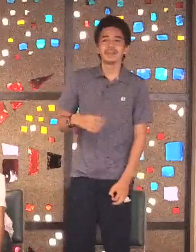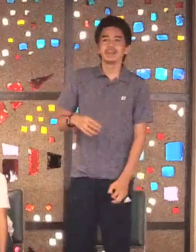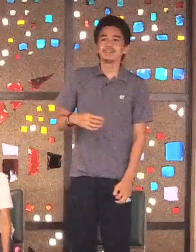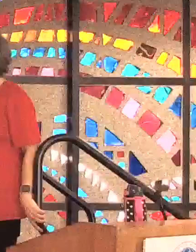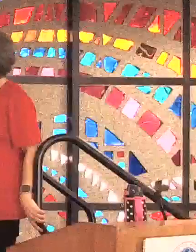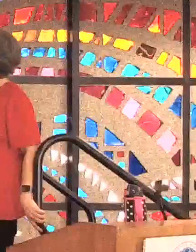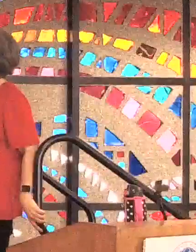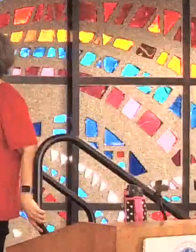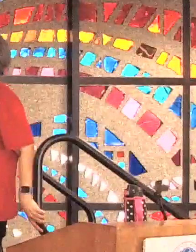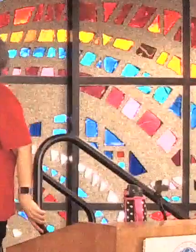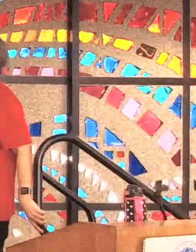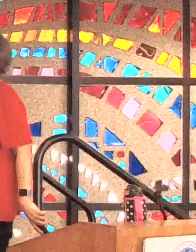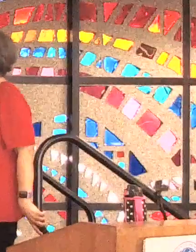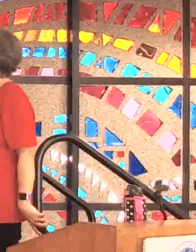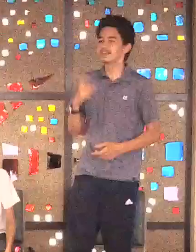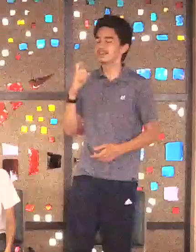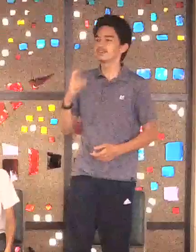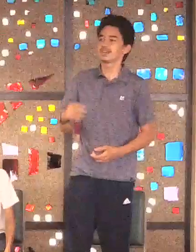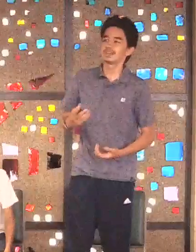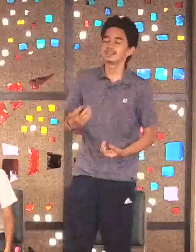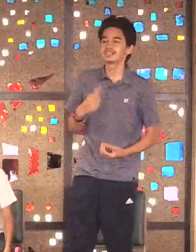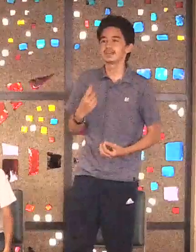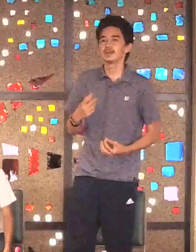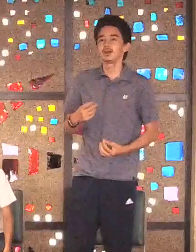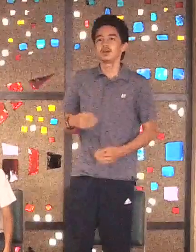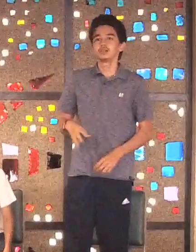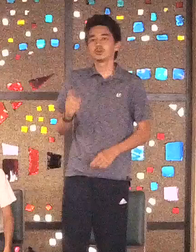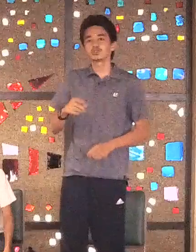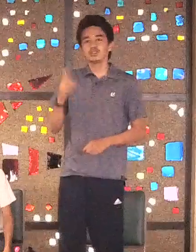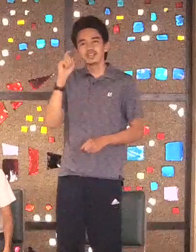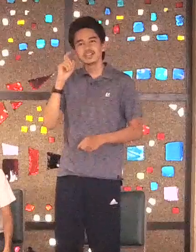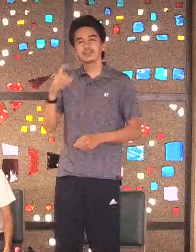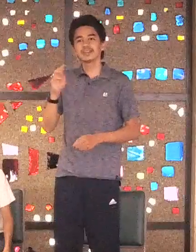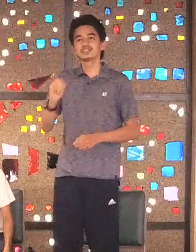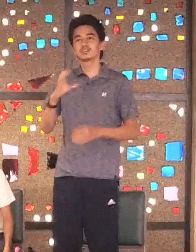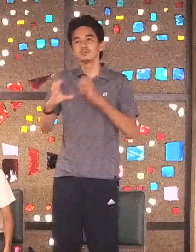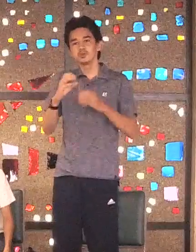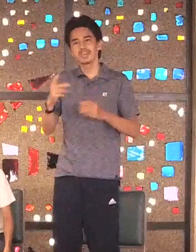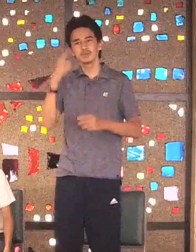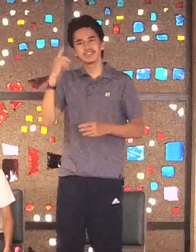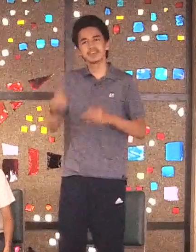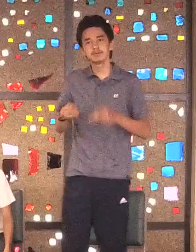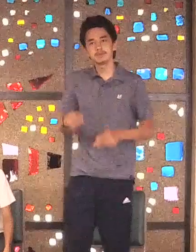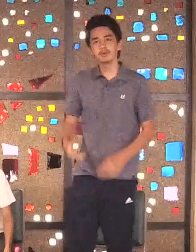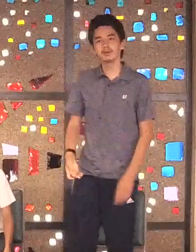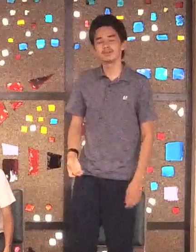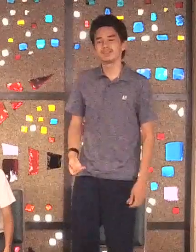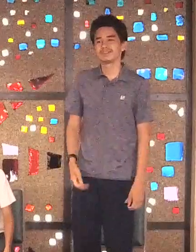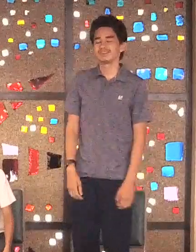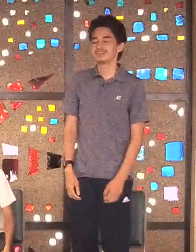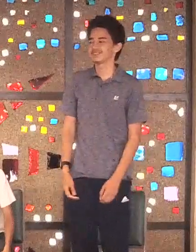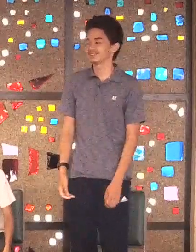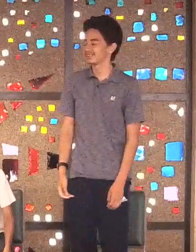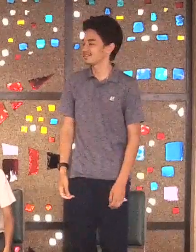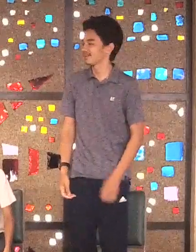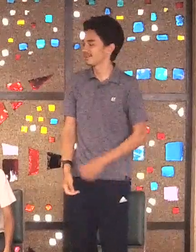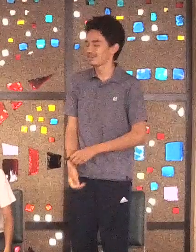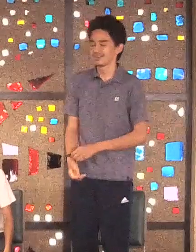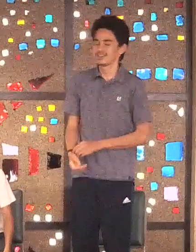And then he said, I was like, why do I need a hearing aid? He said, don't you need a hearing aid to communicate with deaf people?